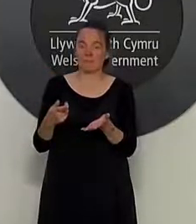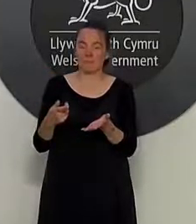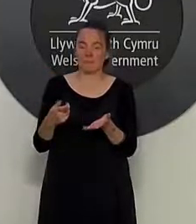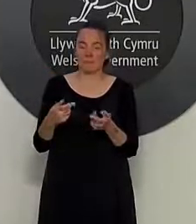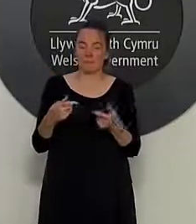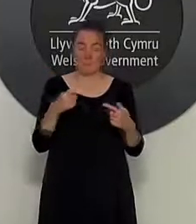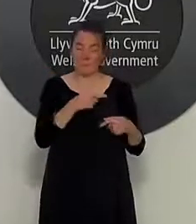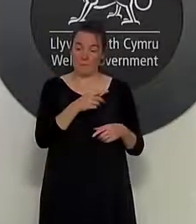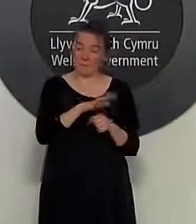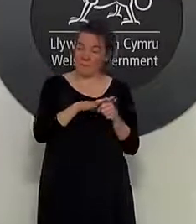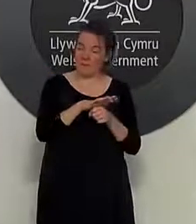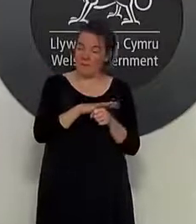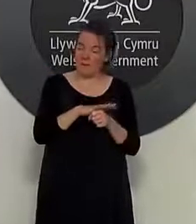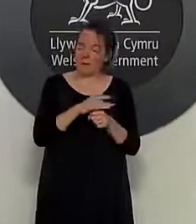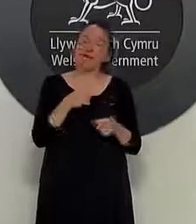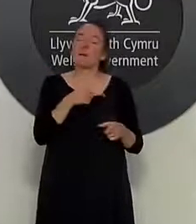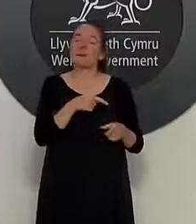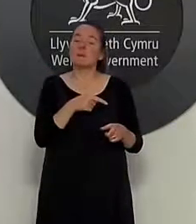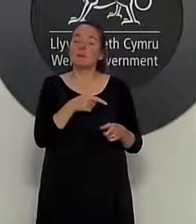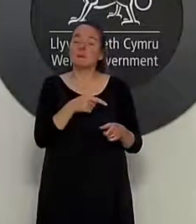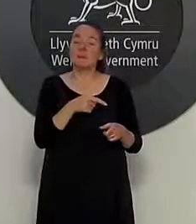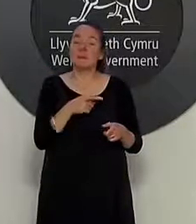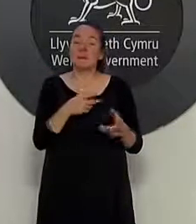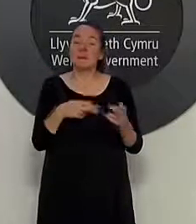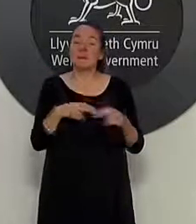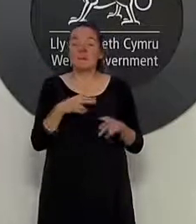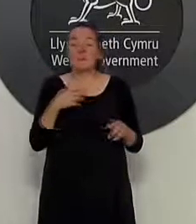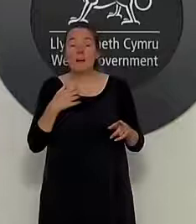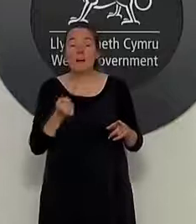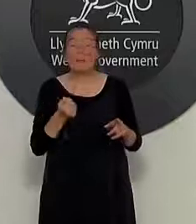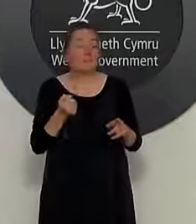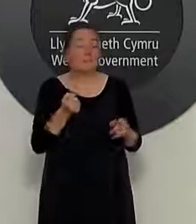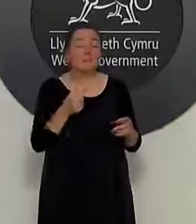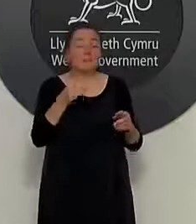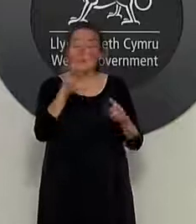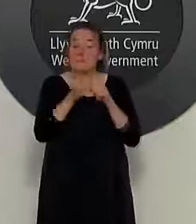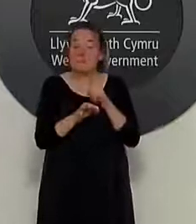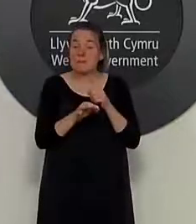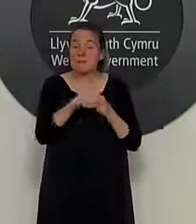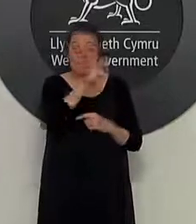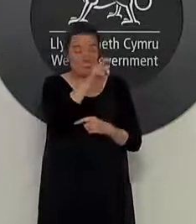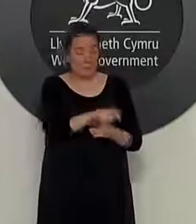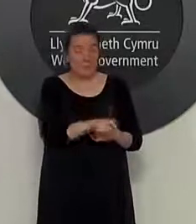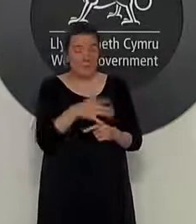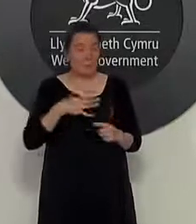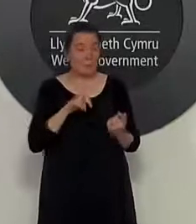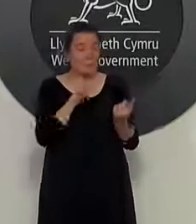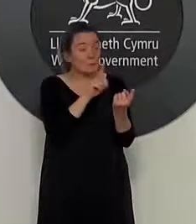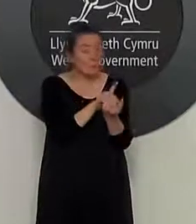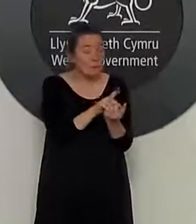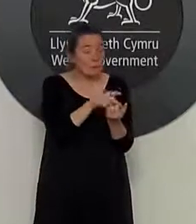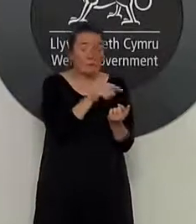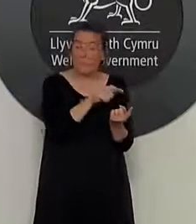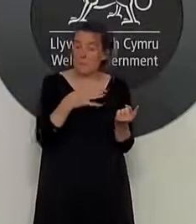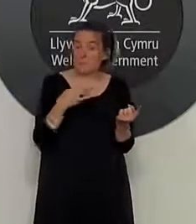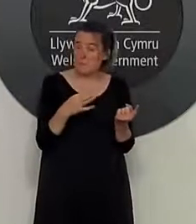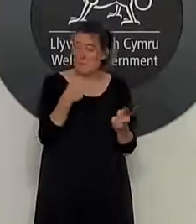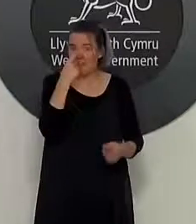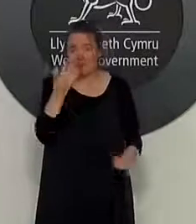prefer to go to a particular person who represents them for whatever reason, they will be able to do